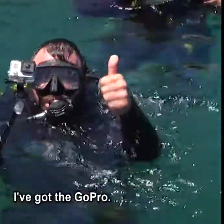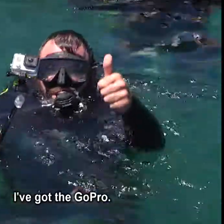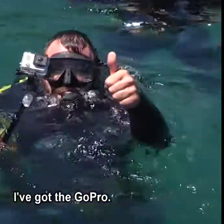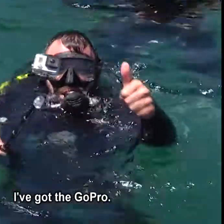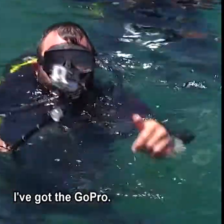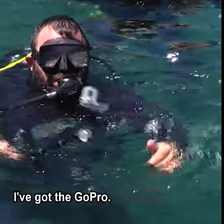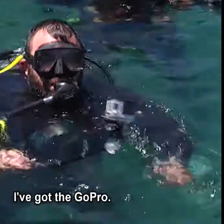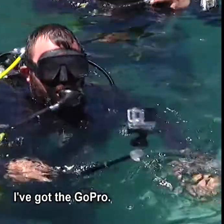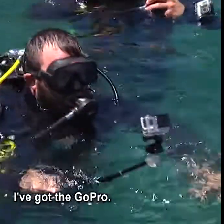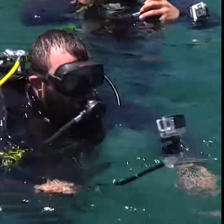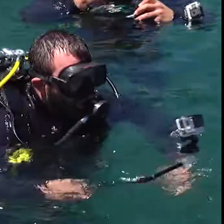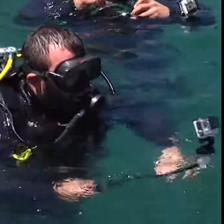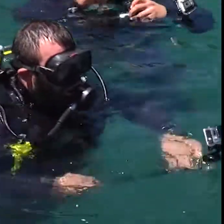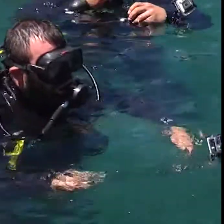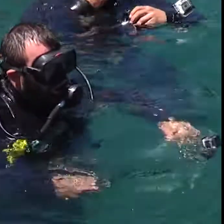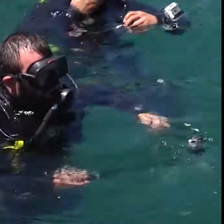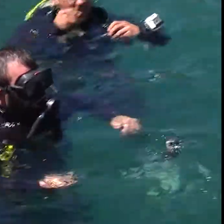I've got the GoPro.